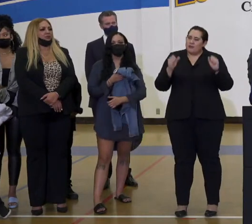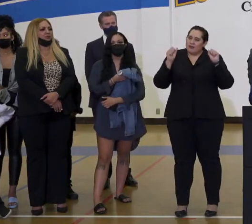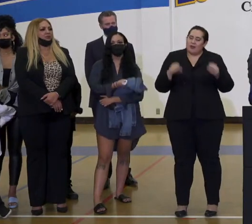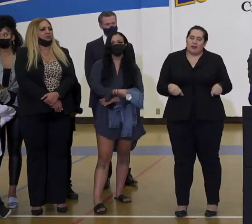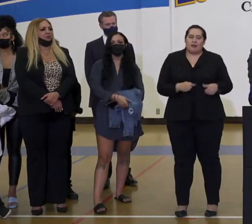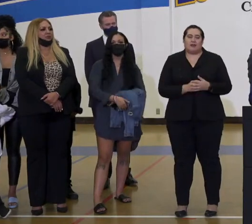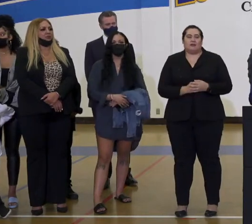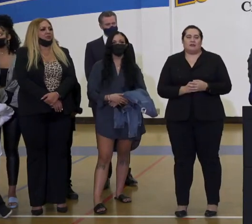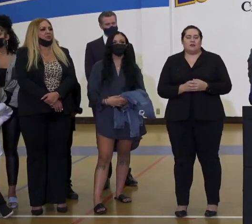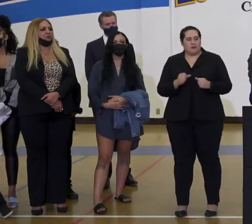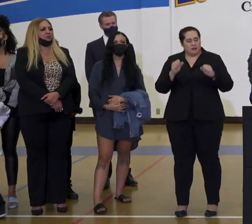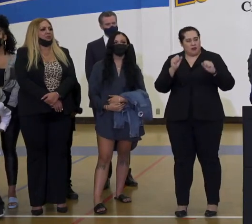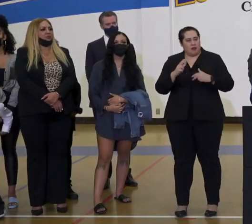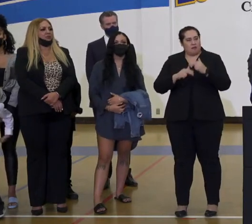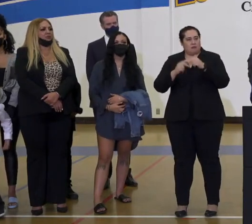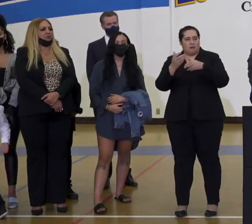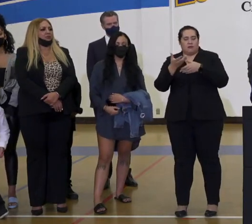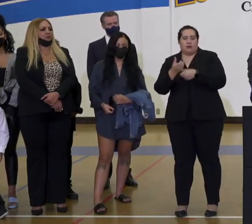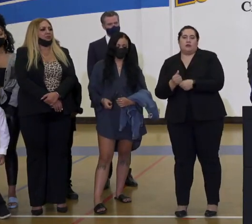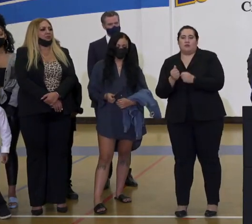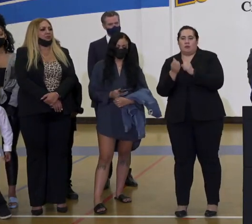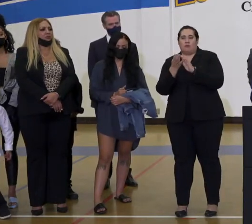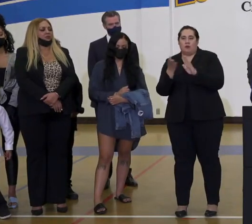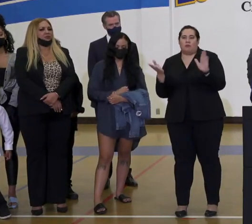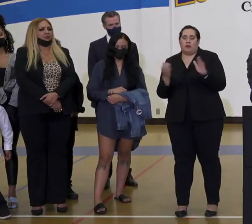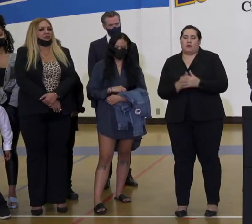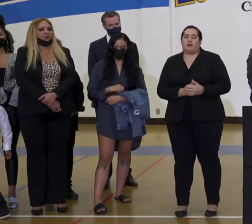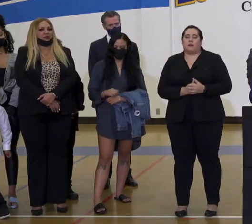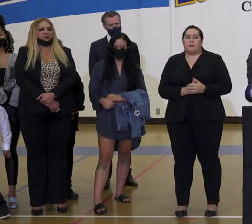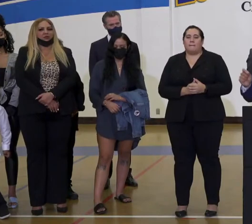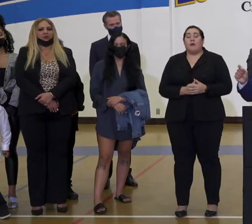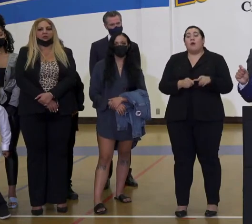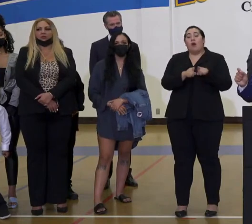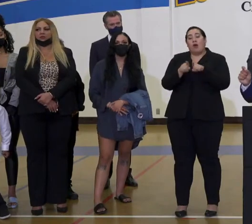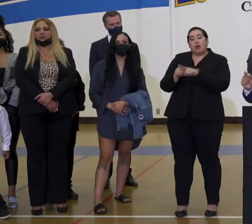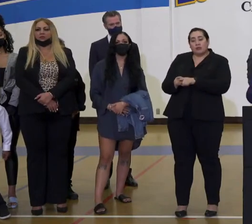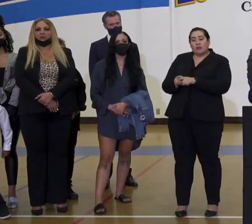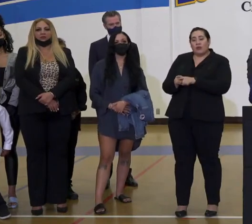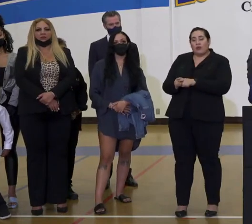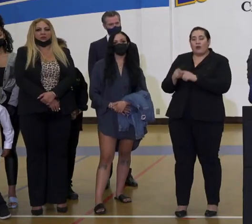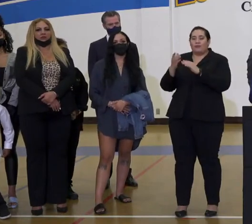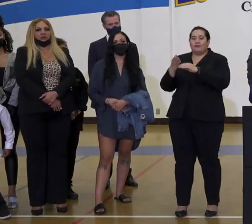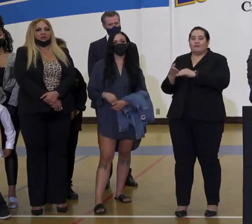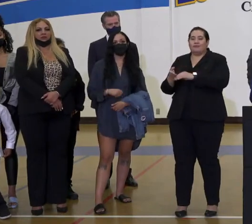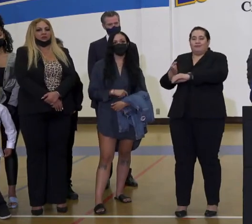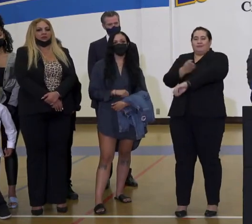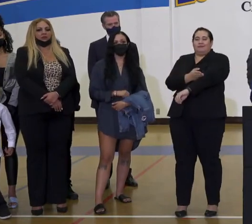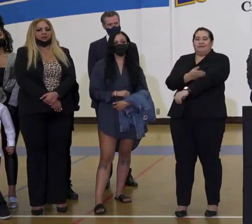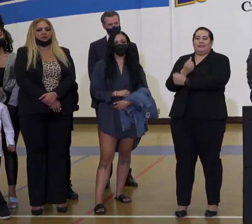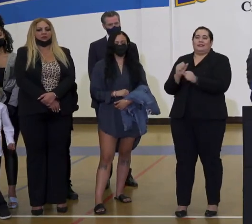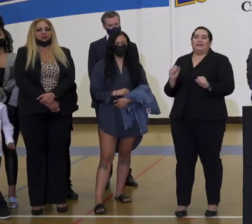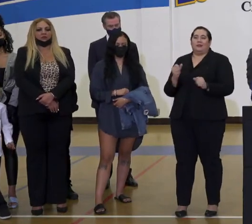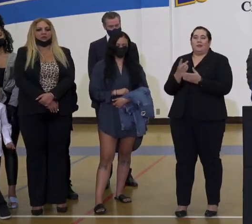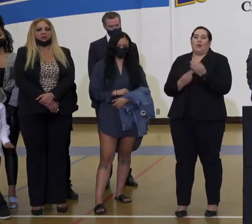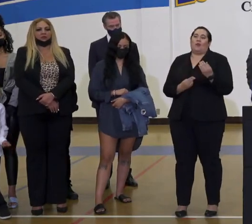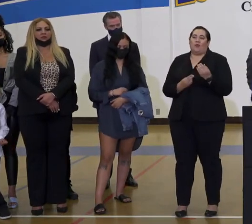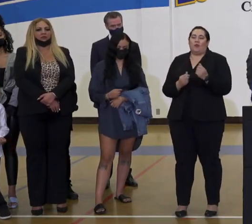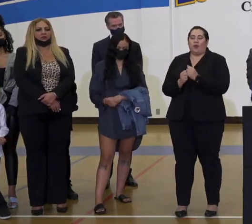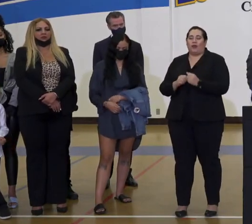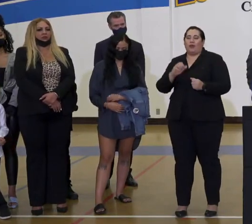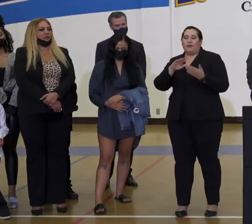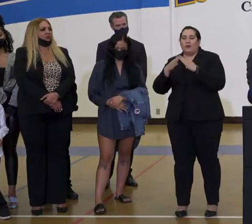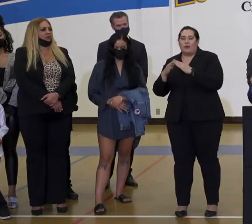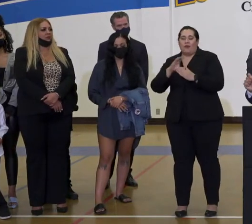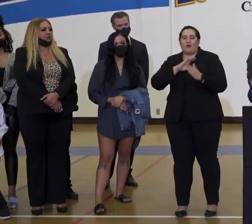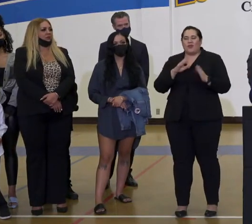can build trust with the public and enhance safety of our community and our officers at the